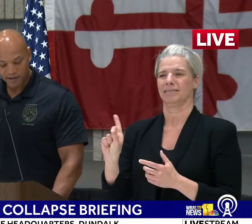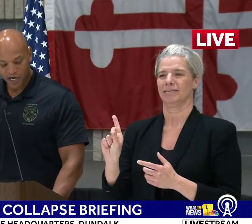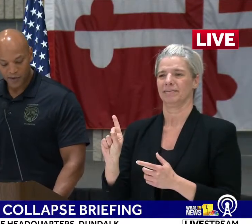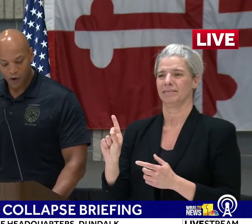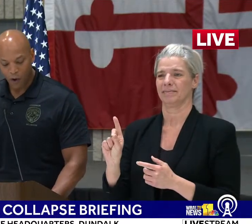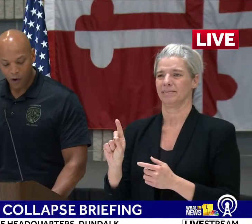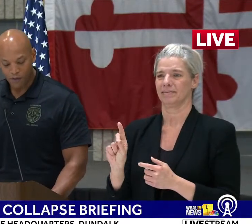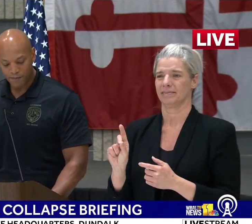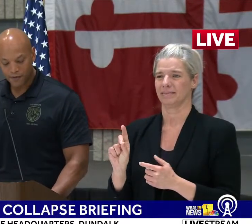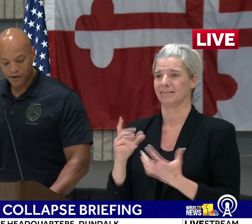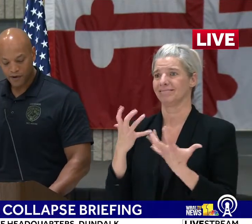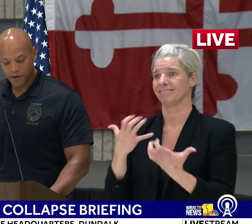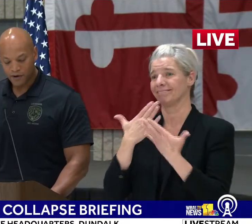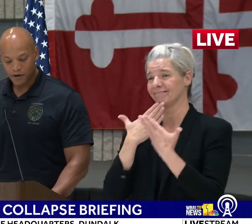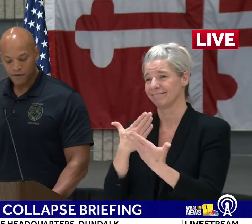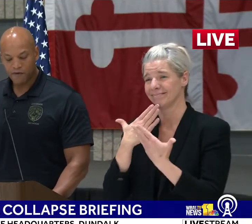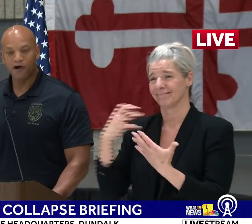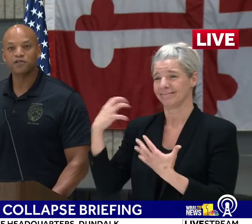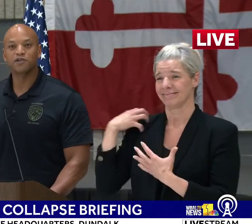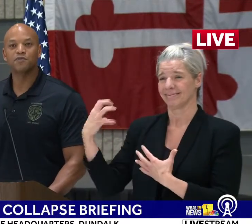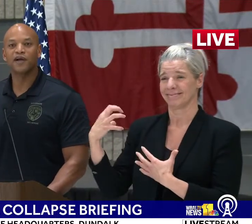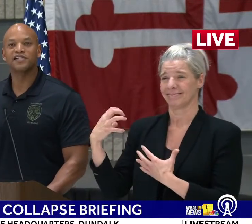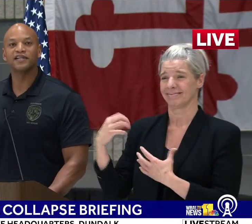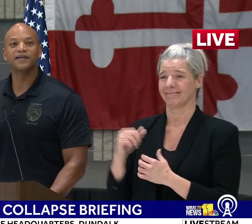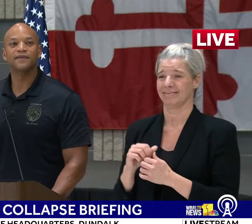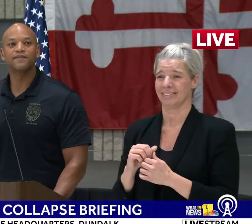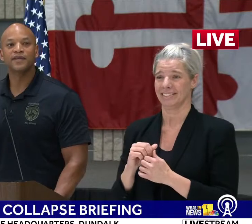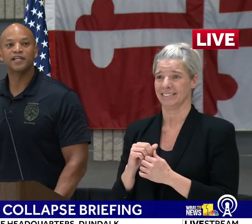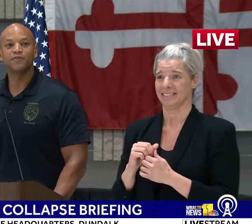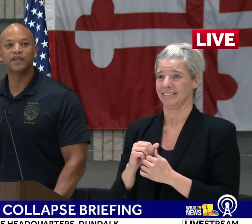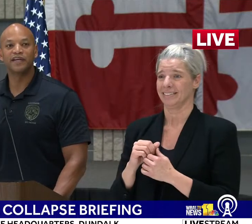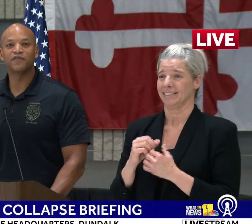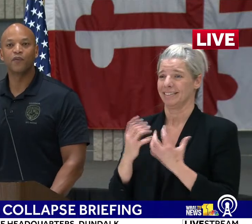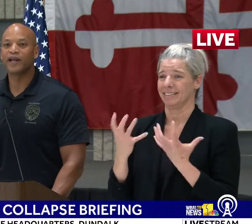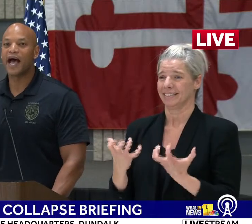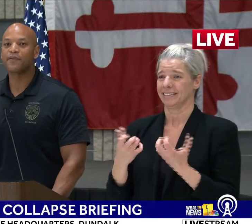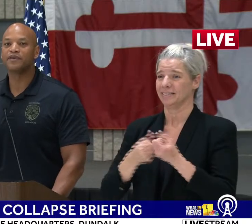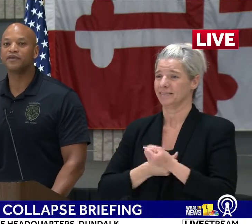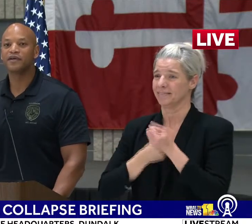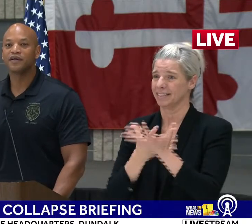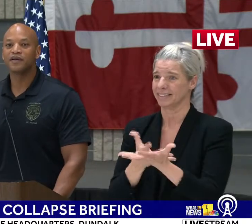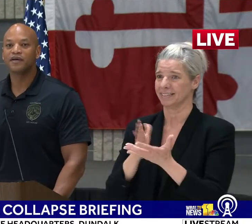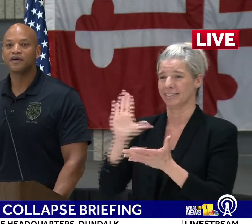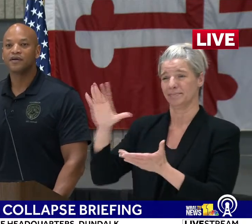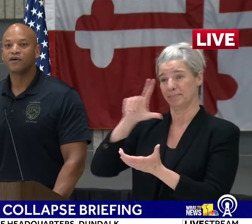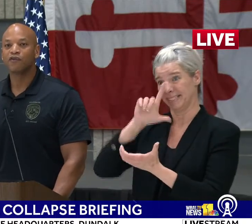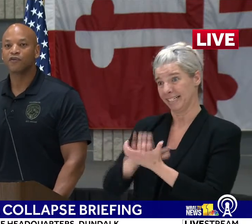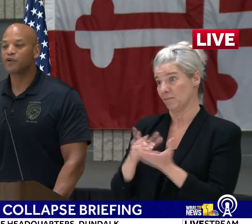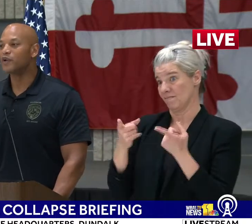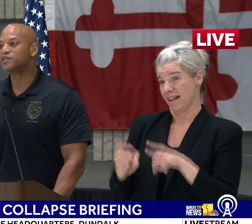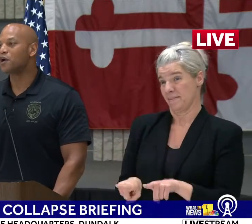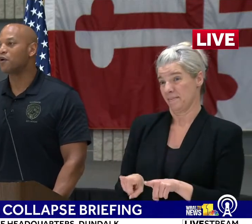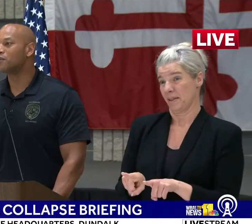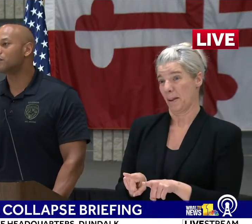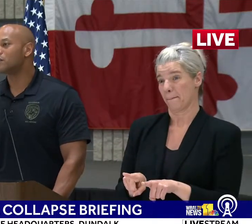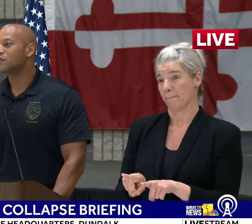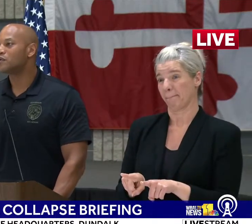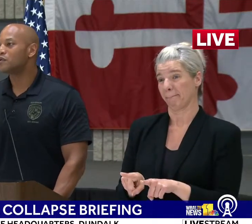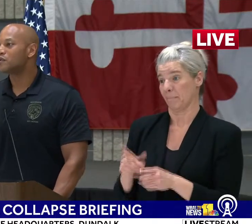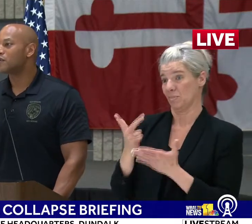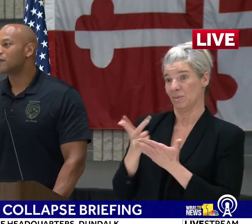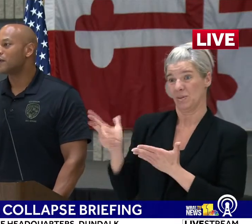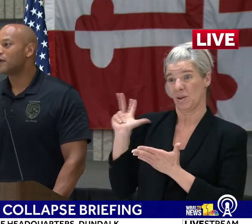And I want to thank Chairman Cole for also expressing his belief that what happened over 3 weeks